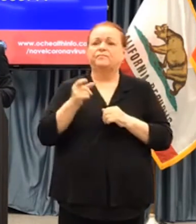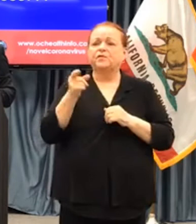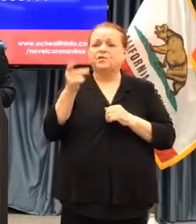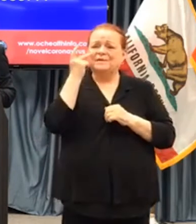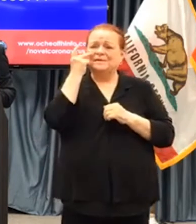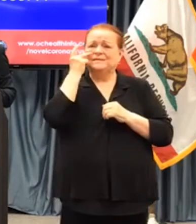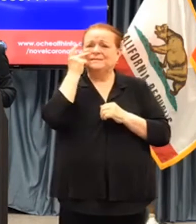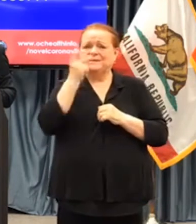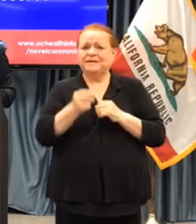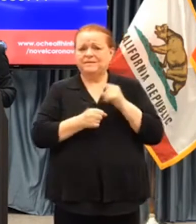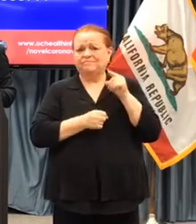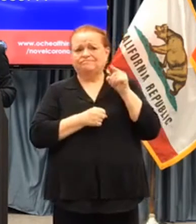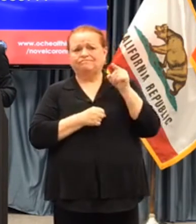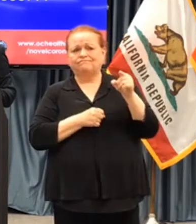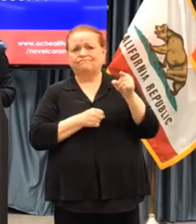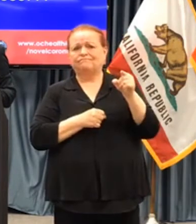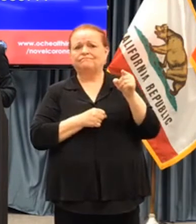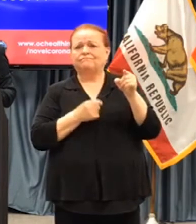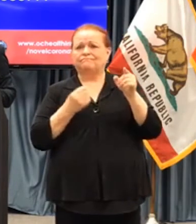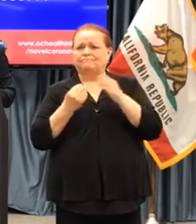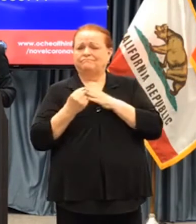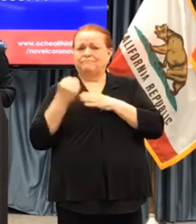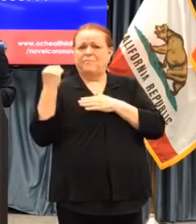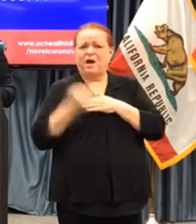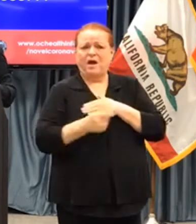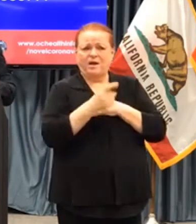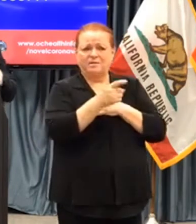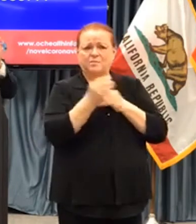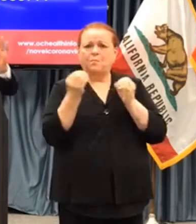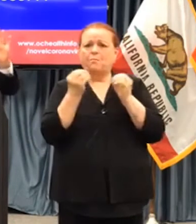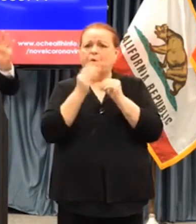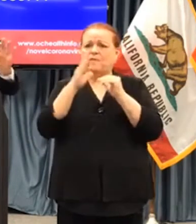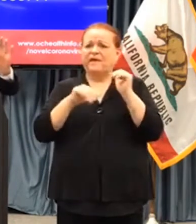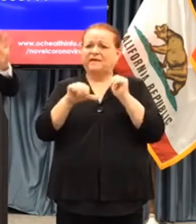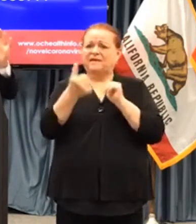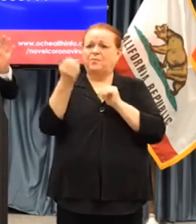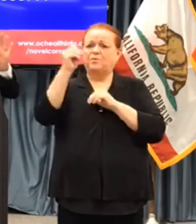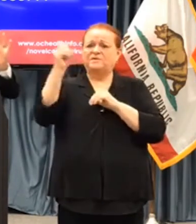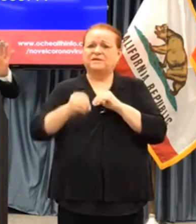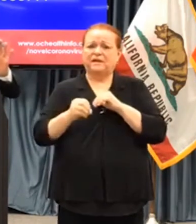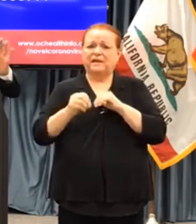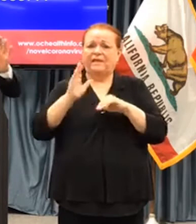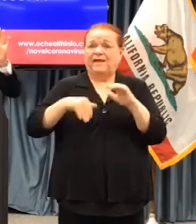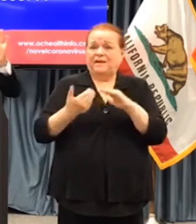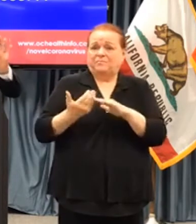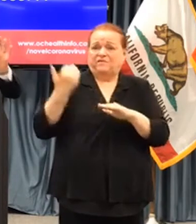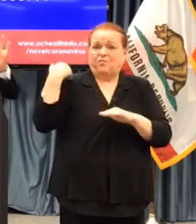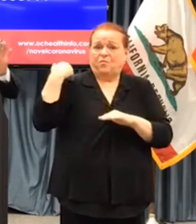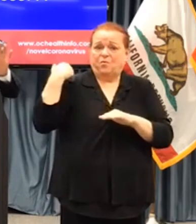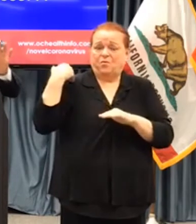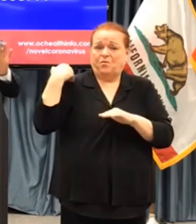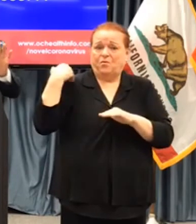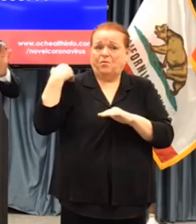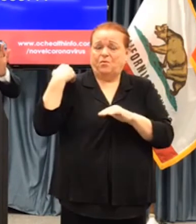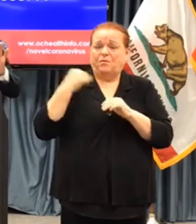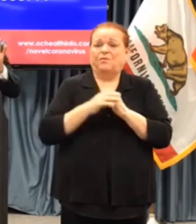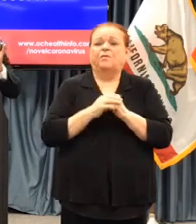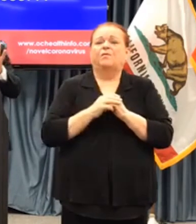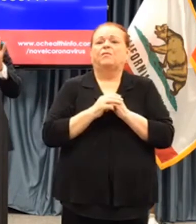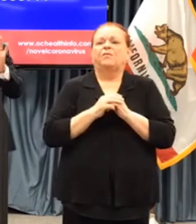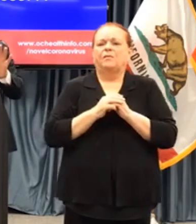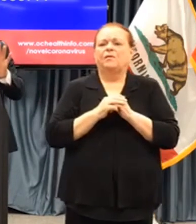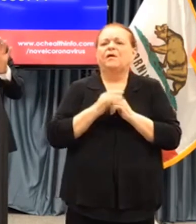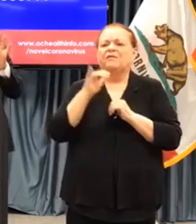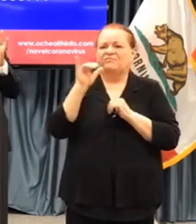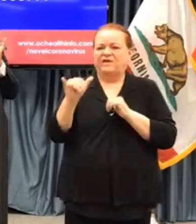for a particular commodity exceeds 10% of what the price was at that location where you used to buy it,